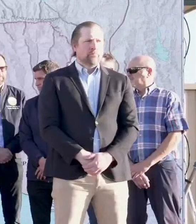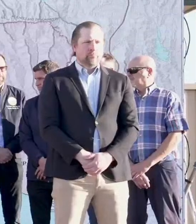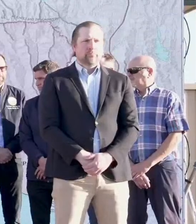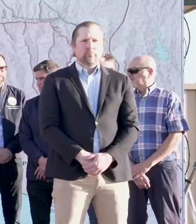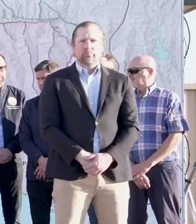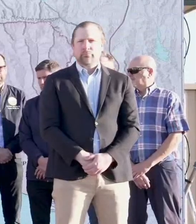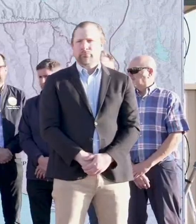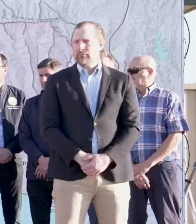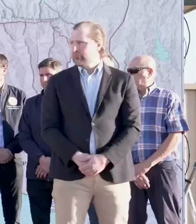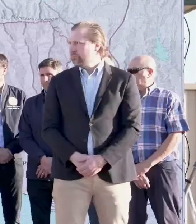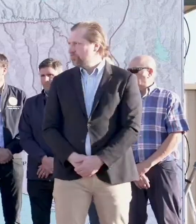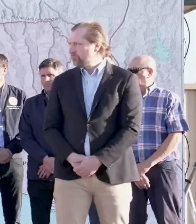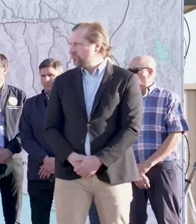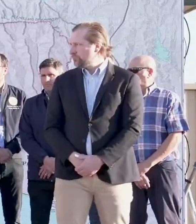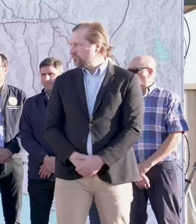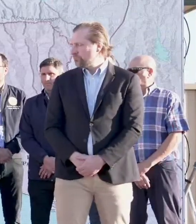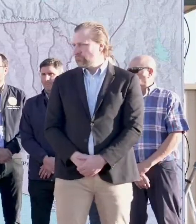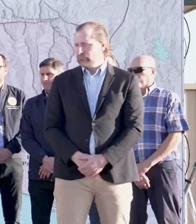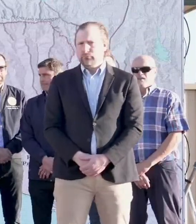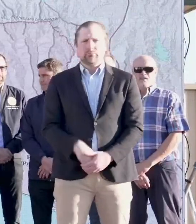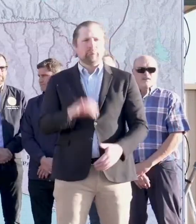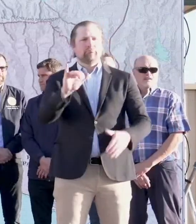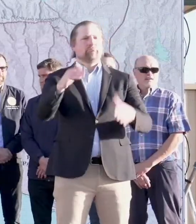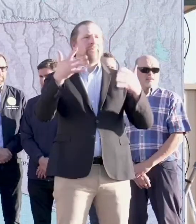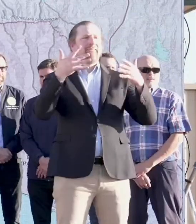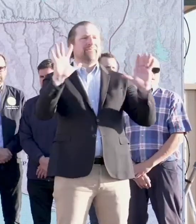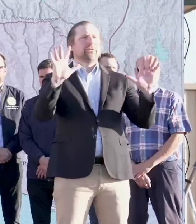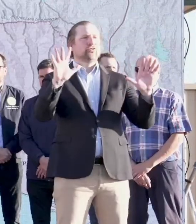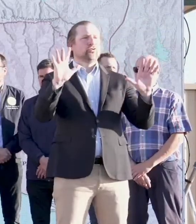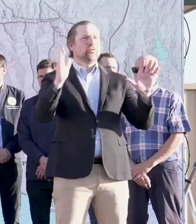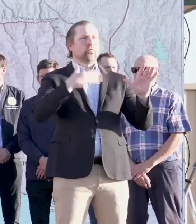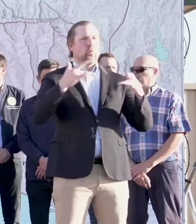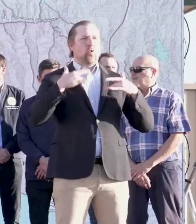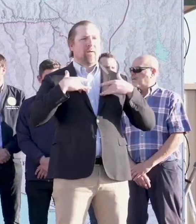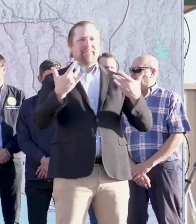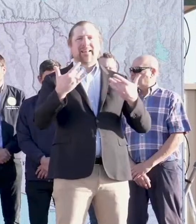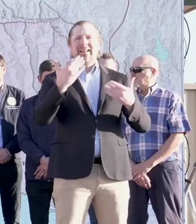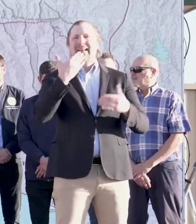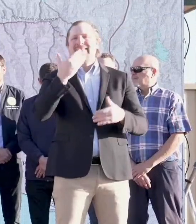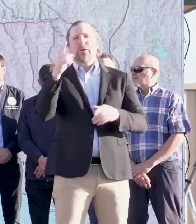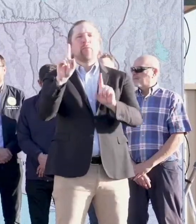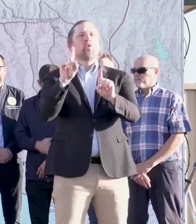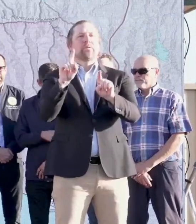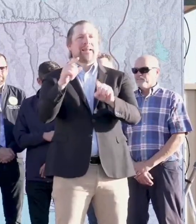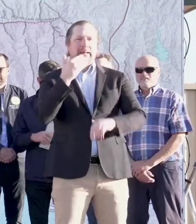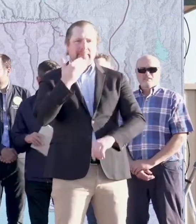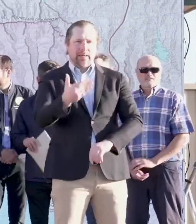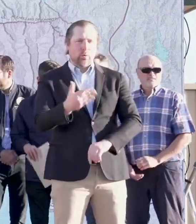That concludes our briefing event. Thank you very much for attending.